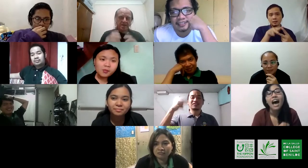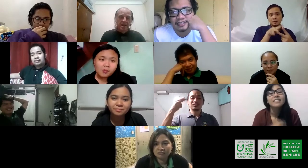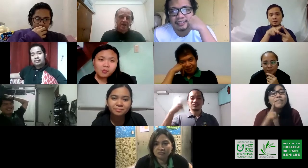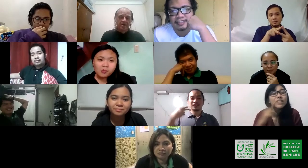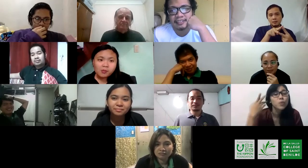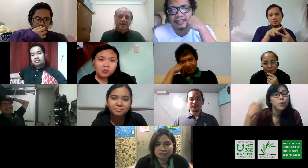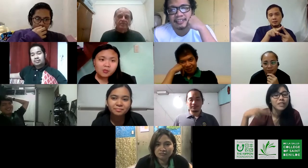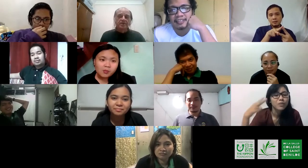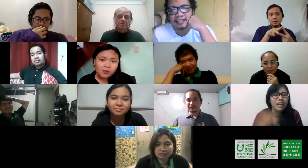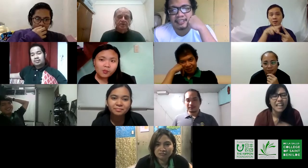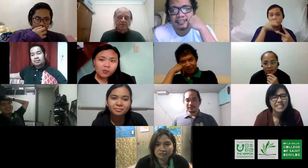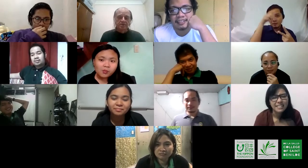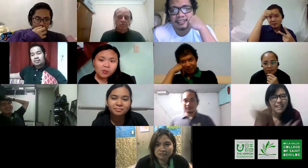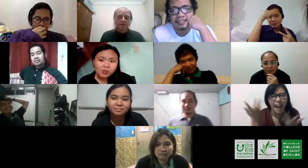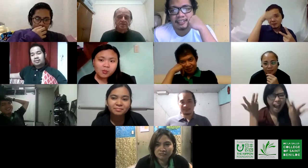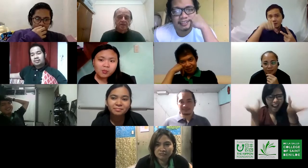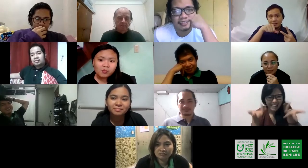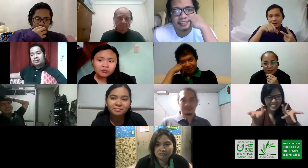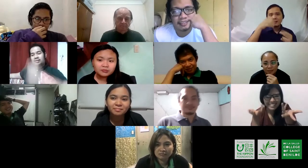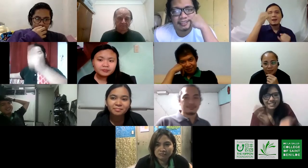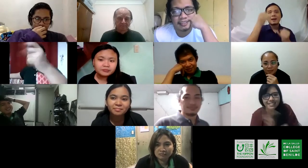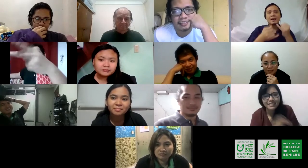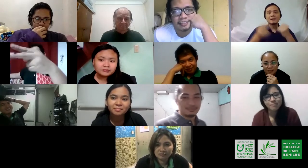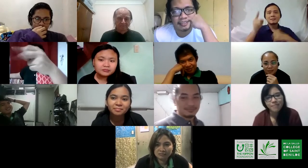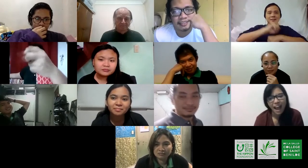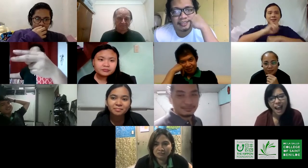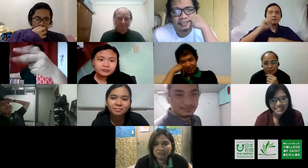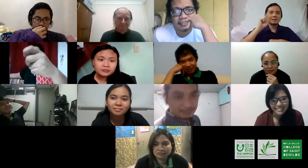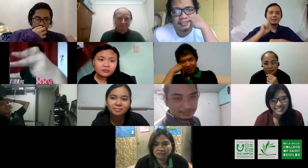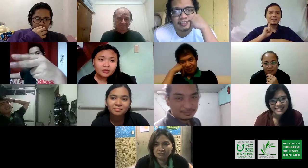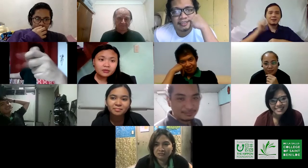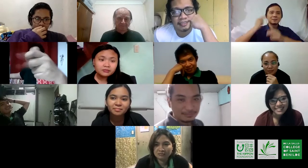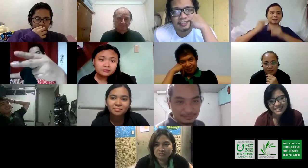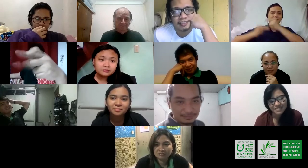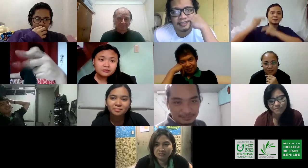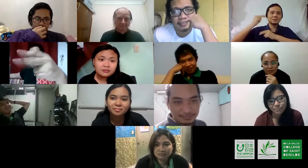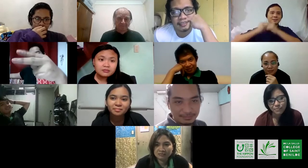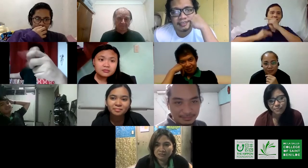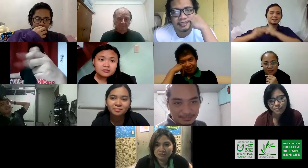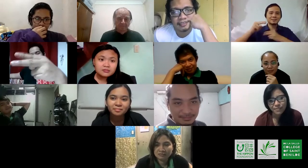Last day of Deaf Histories, Wednesday.